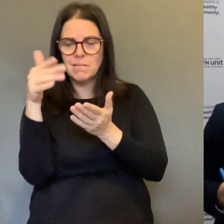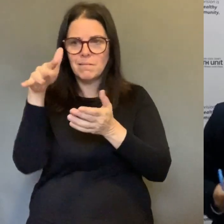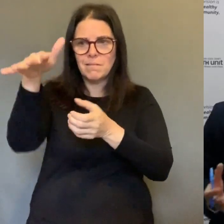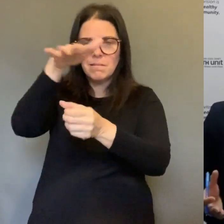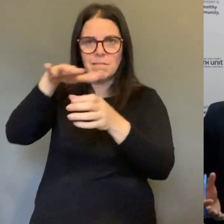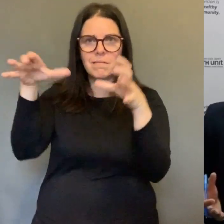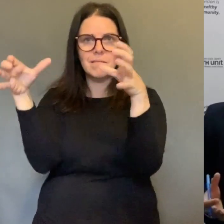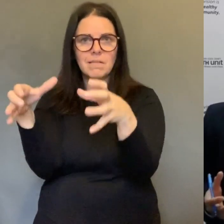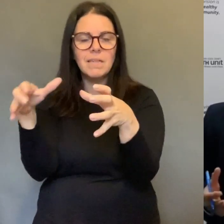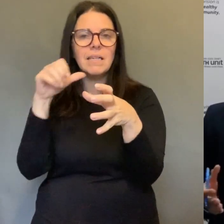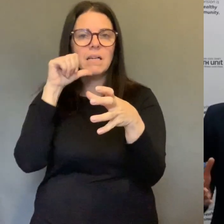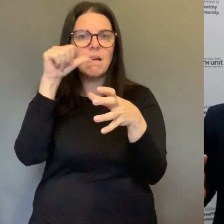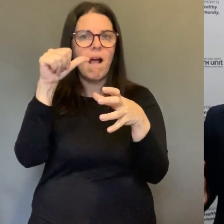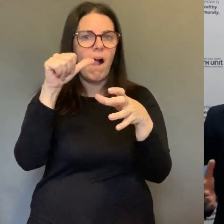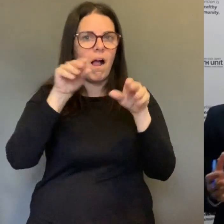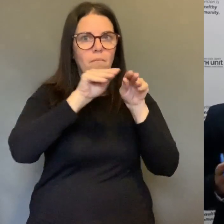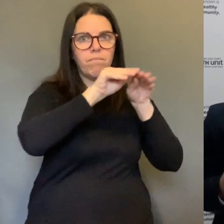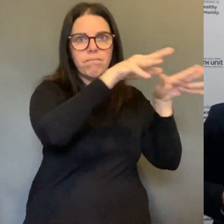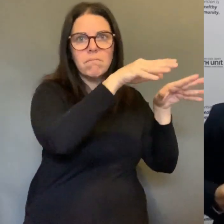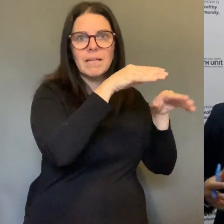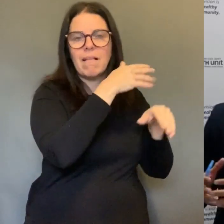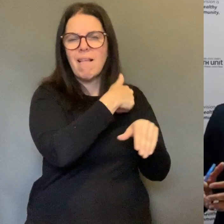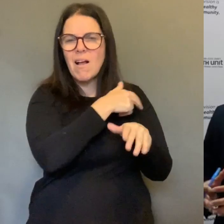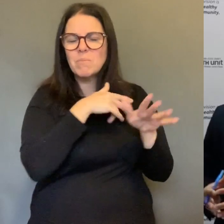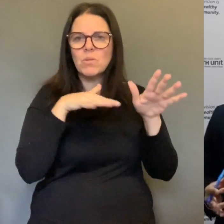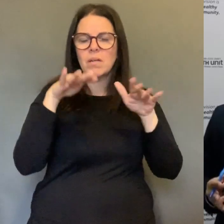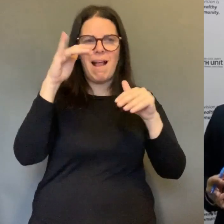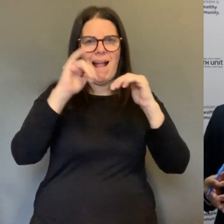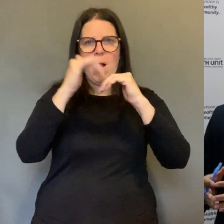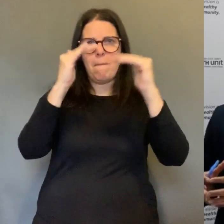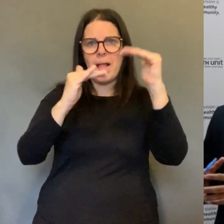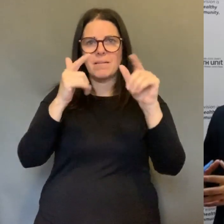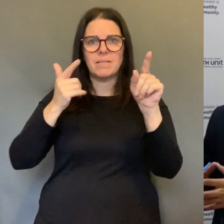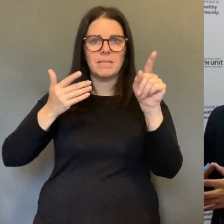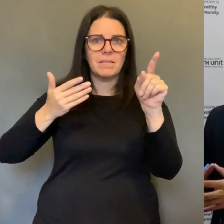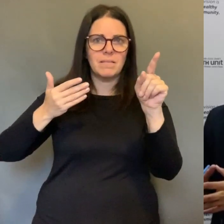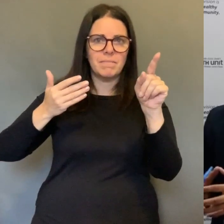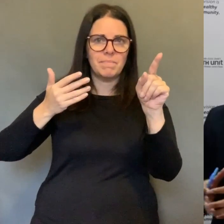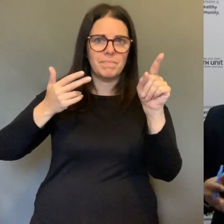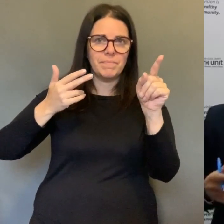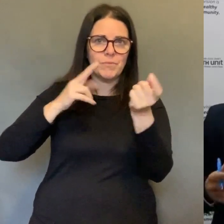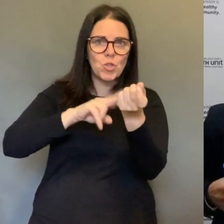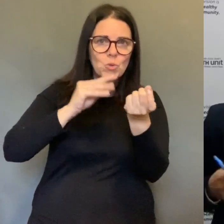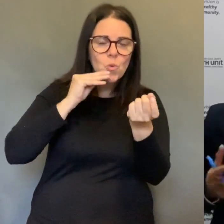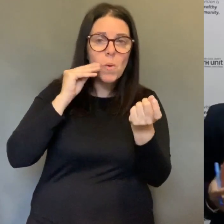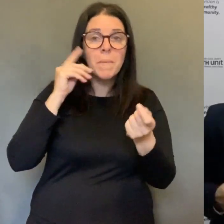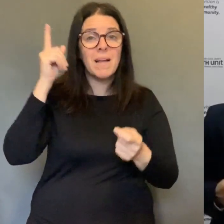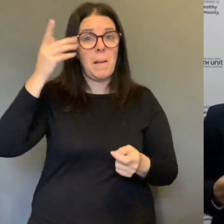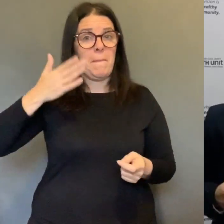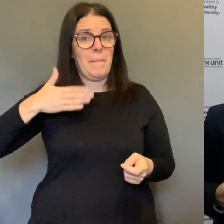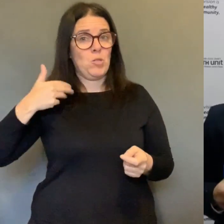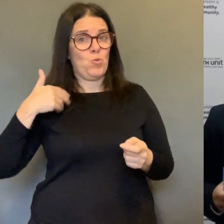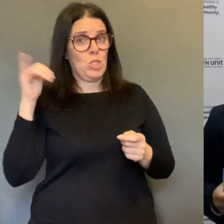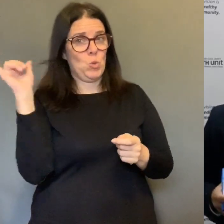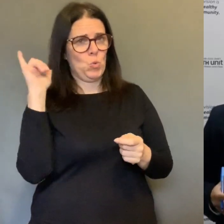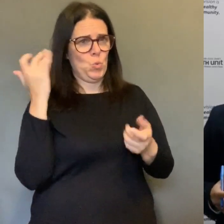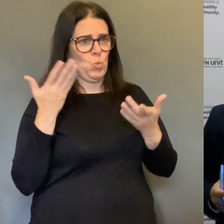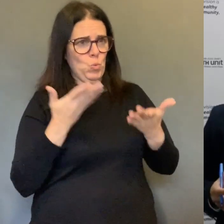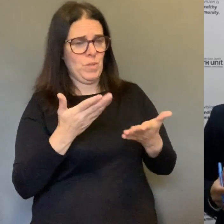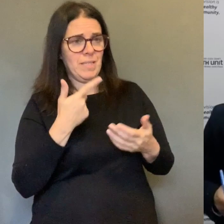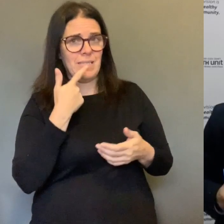what can be done to move some of these high-risk patient population and put them in a safer